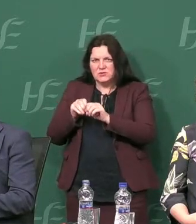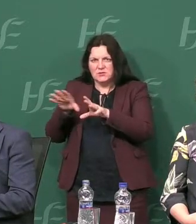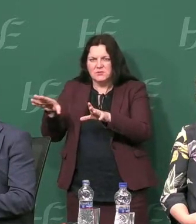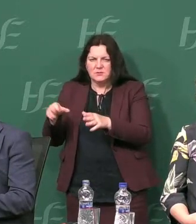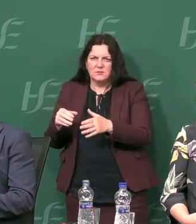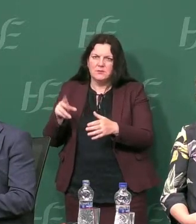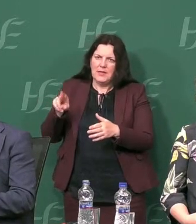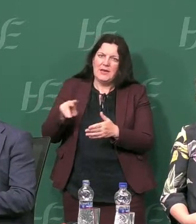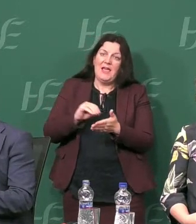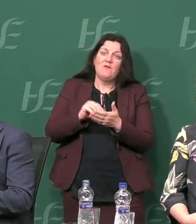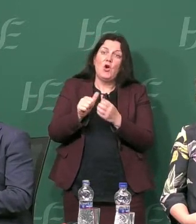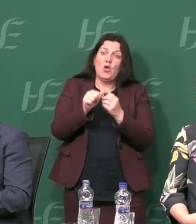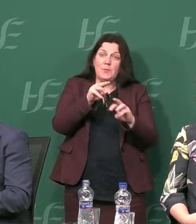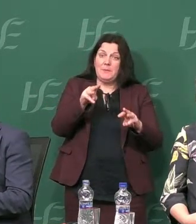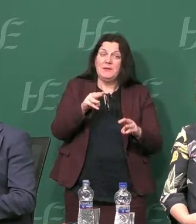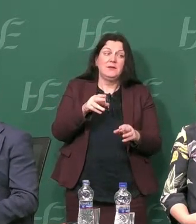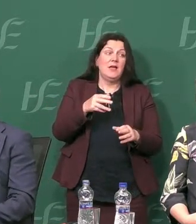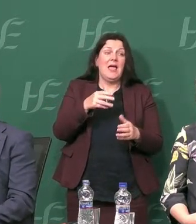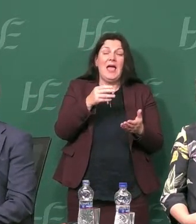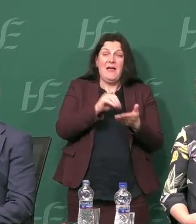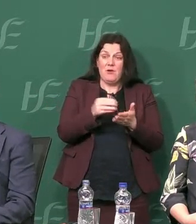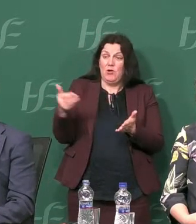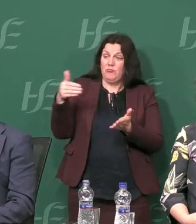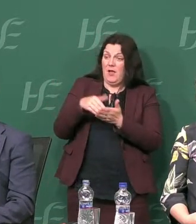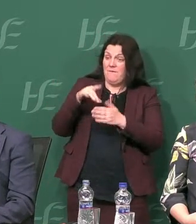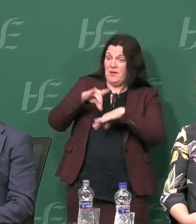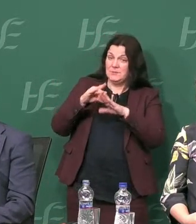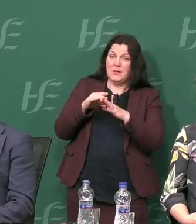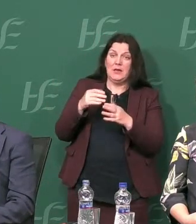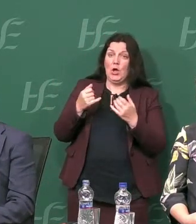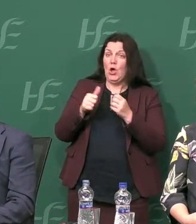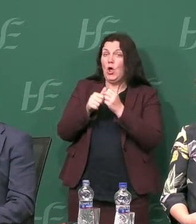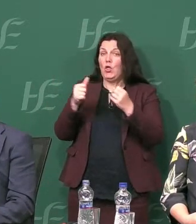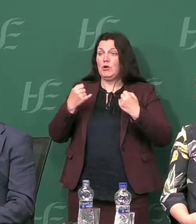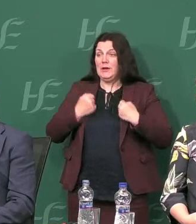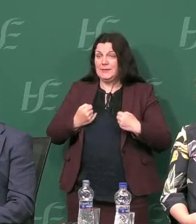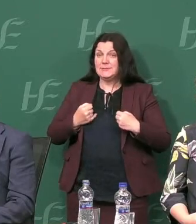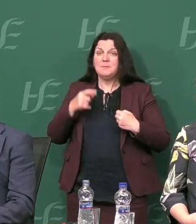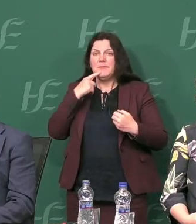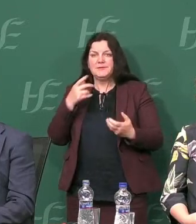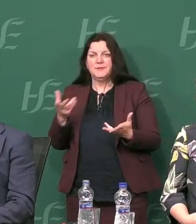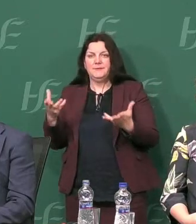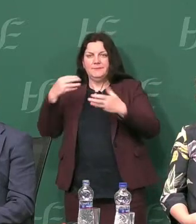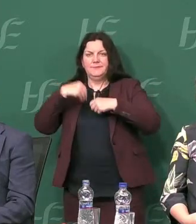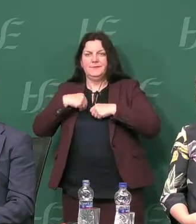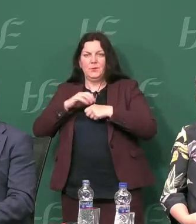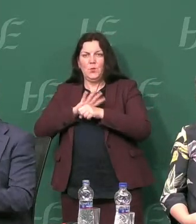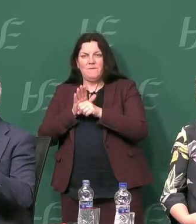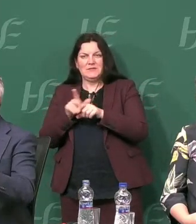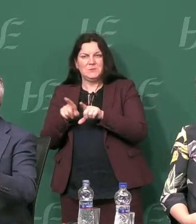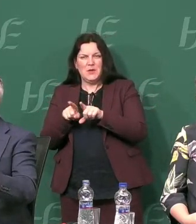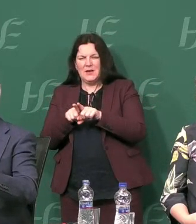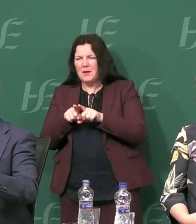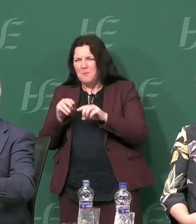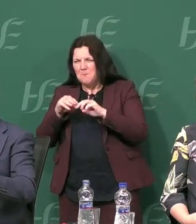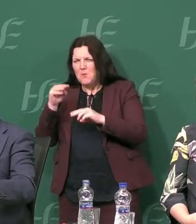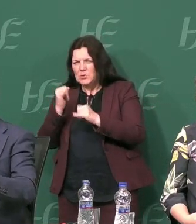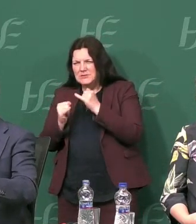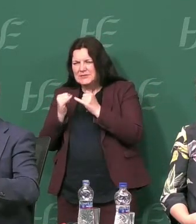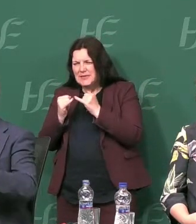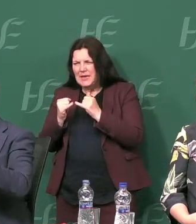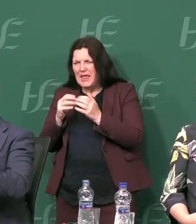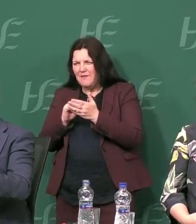and other people who come in for another illness and are symptomatic as well. So it's a bit more detail of the